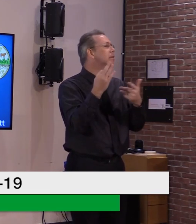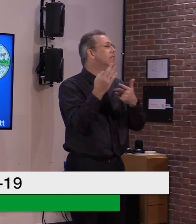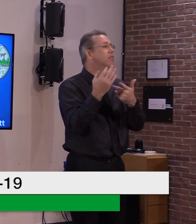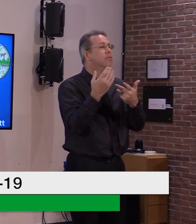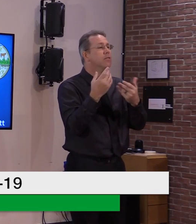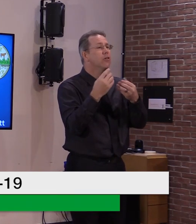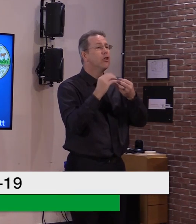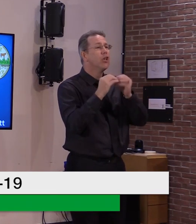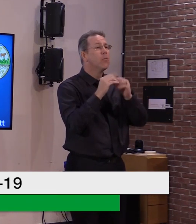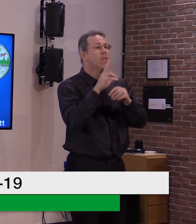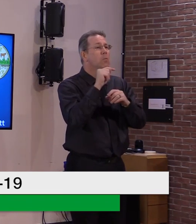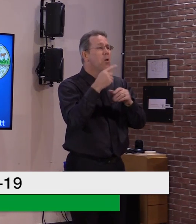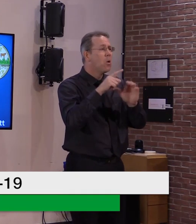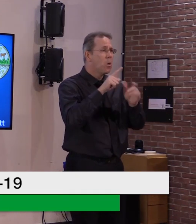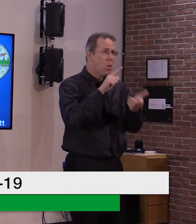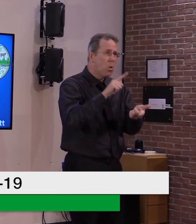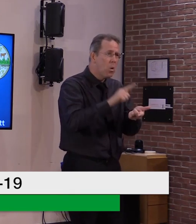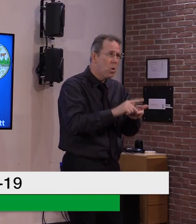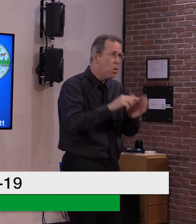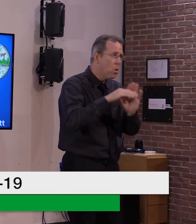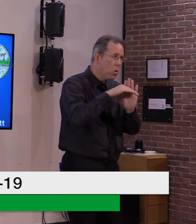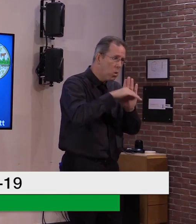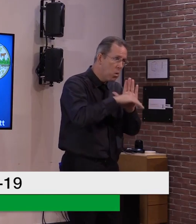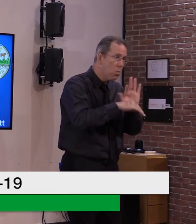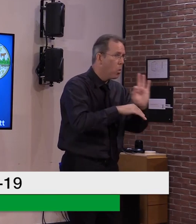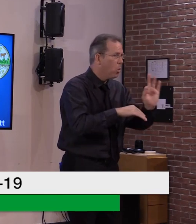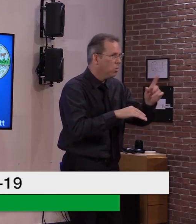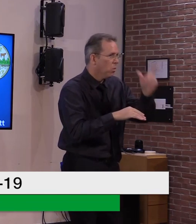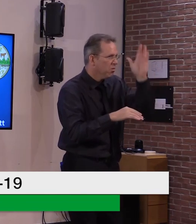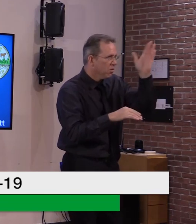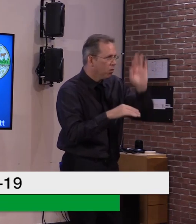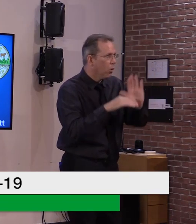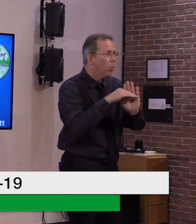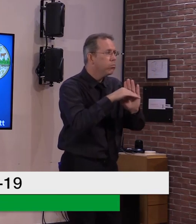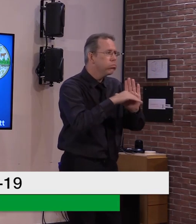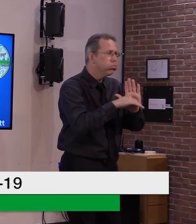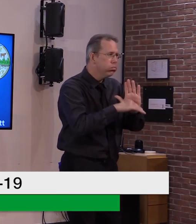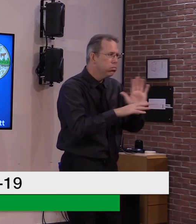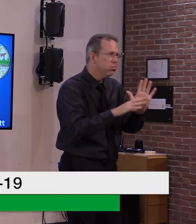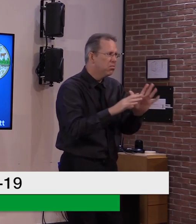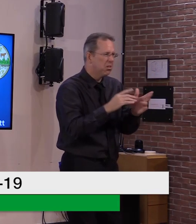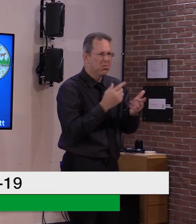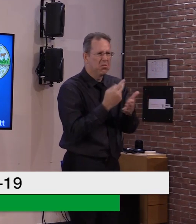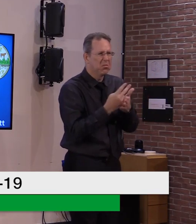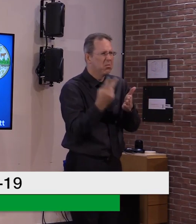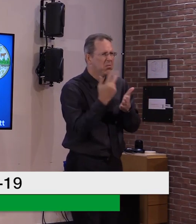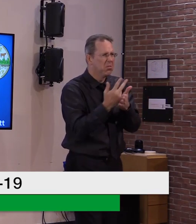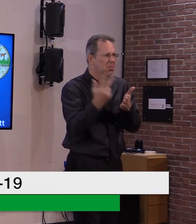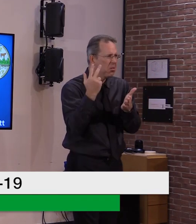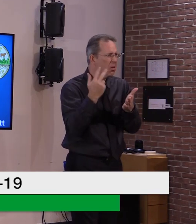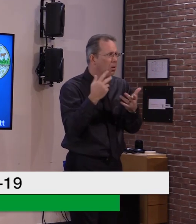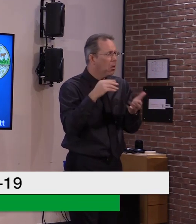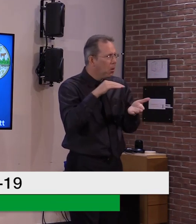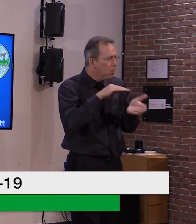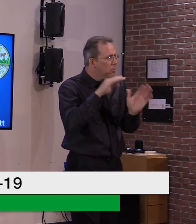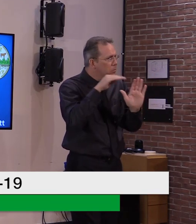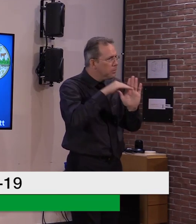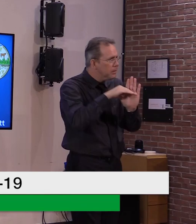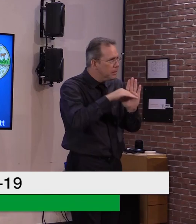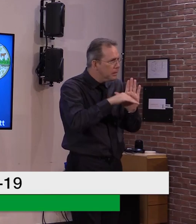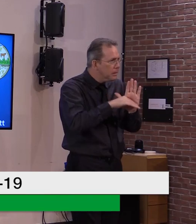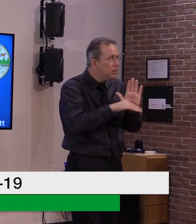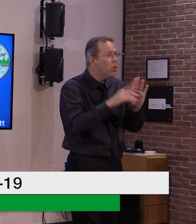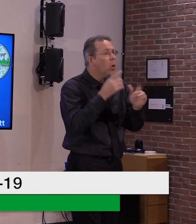hopeful that we're doing because halloween was three weeks in the past hopefully we'll be trending